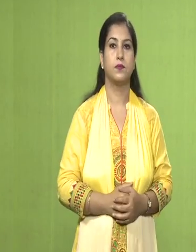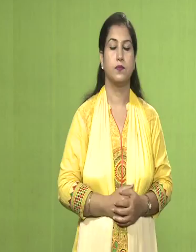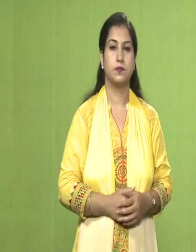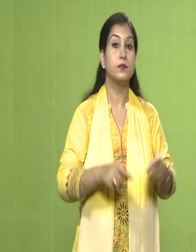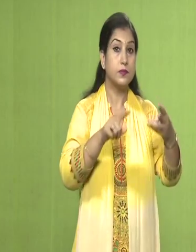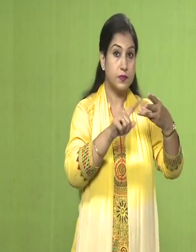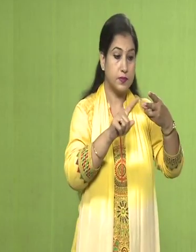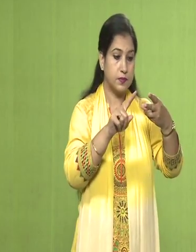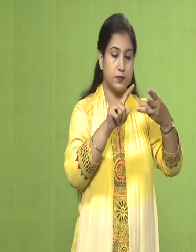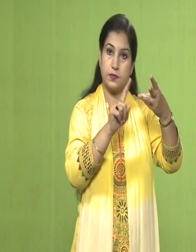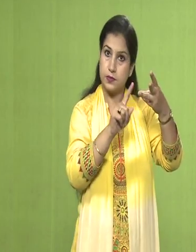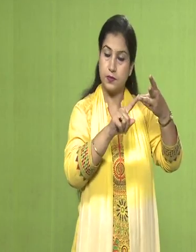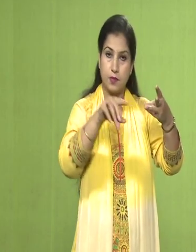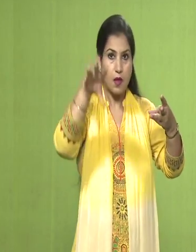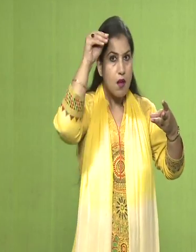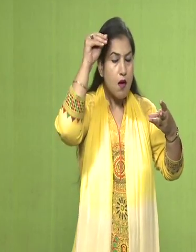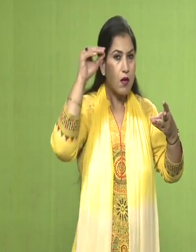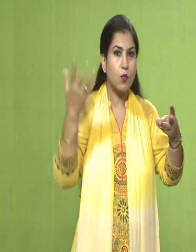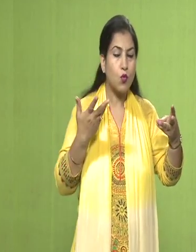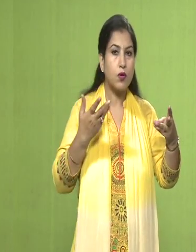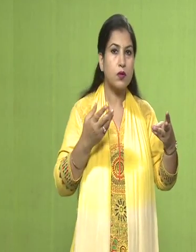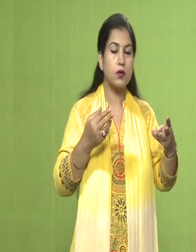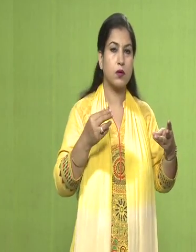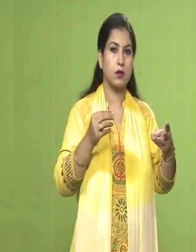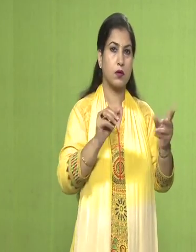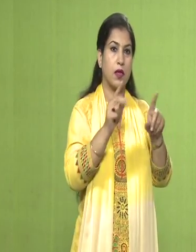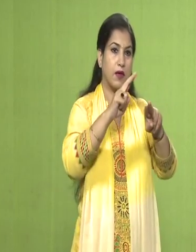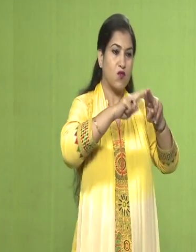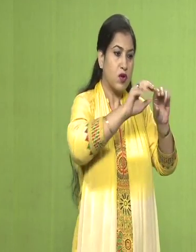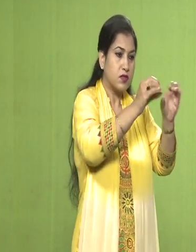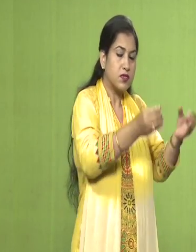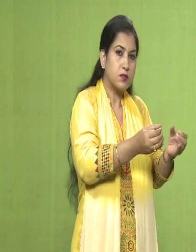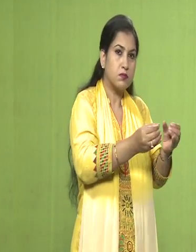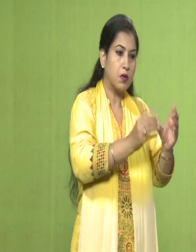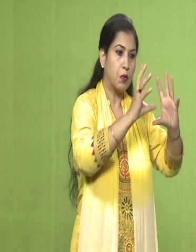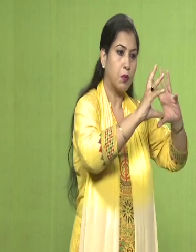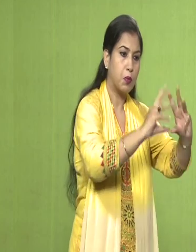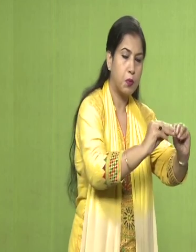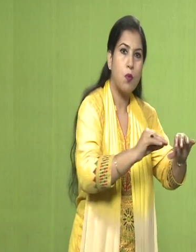We also learned the reasons responsible for the decline of the feudal system.